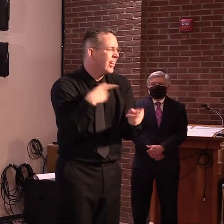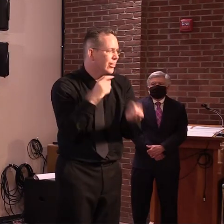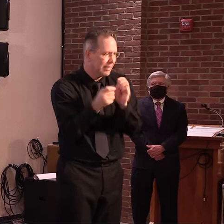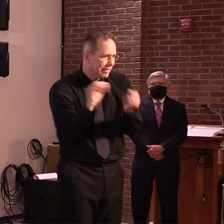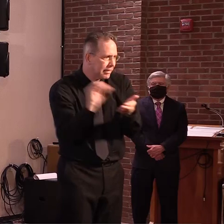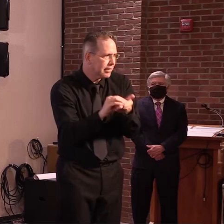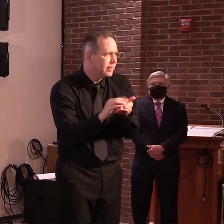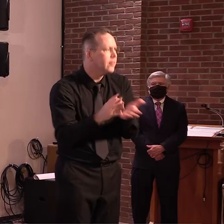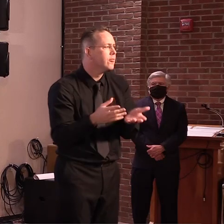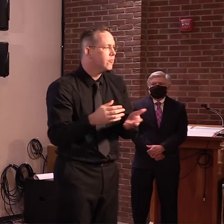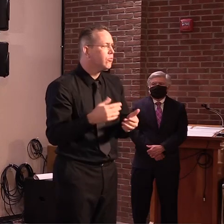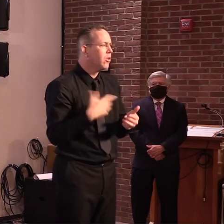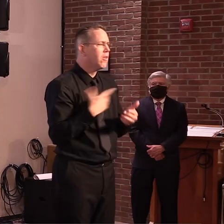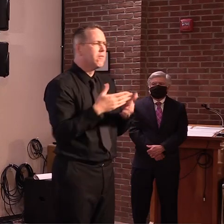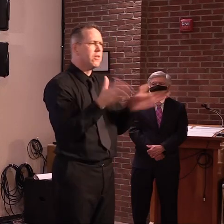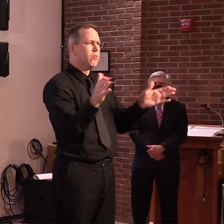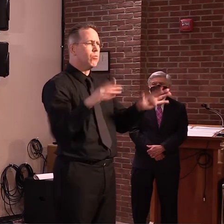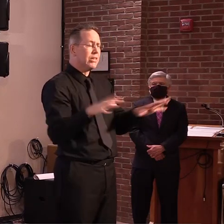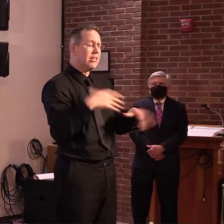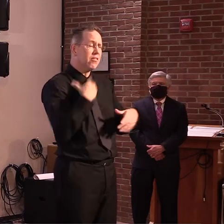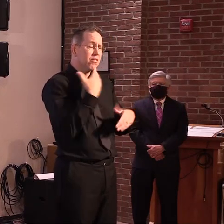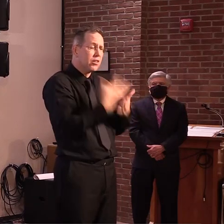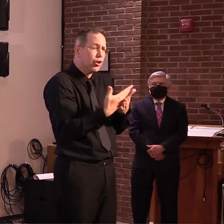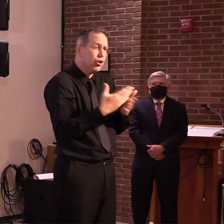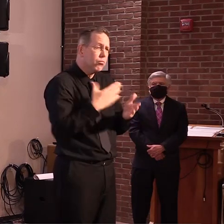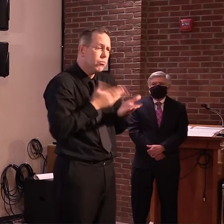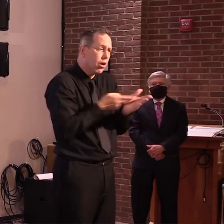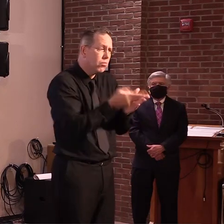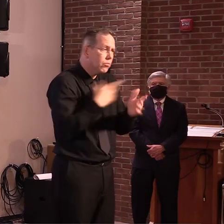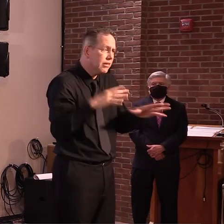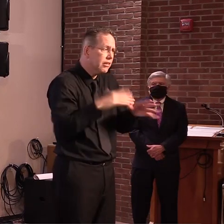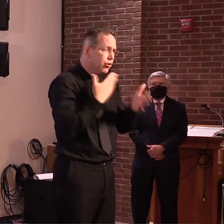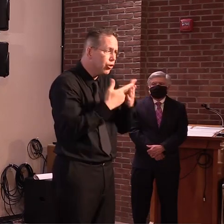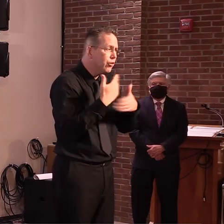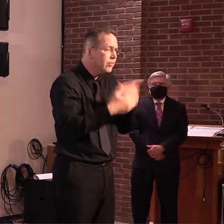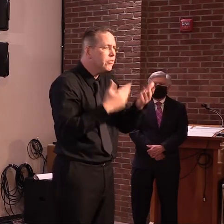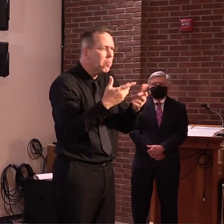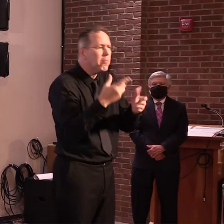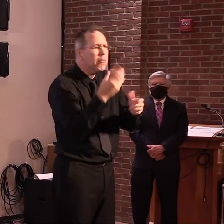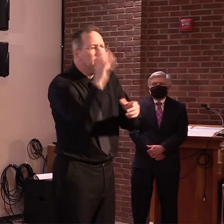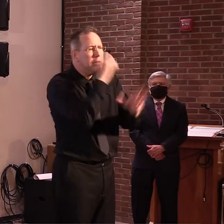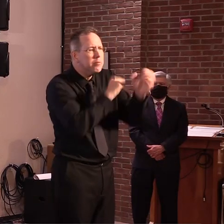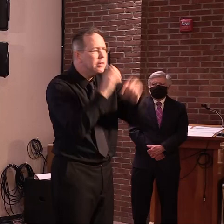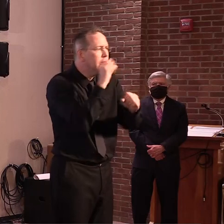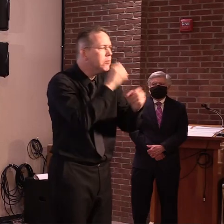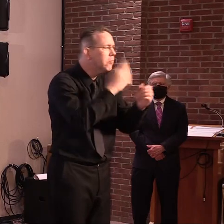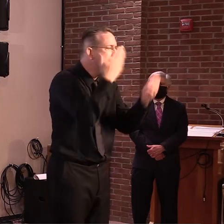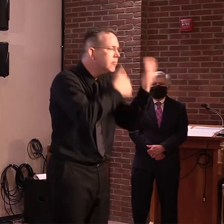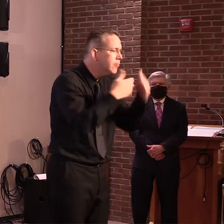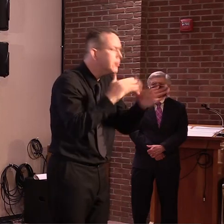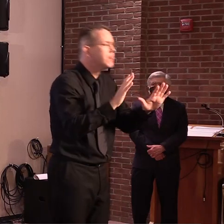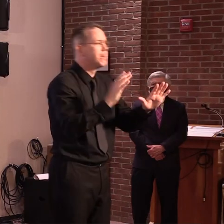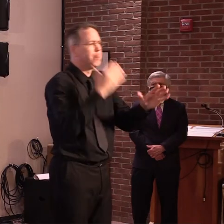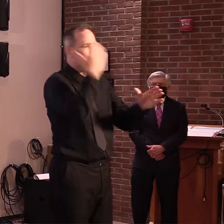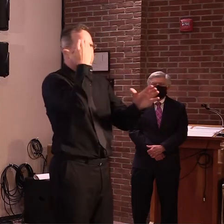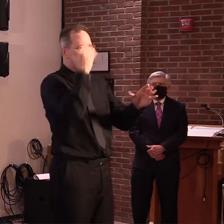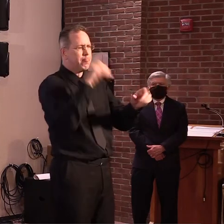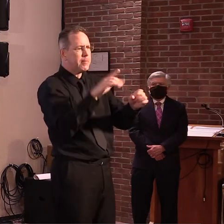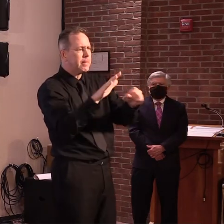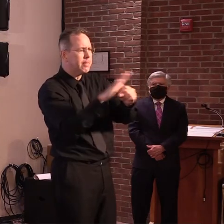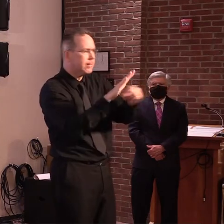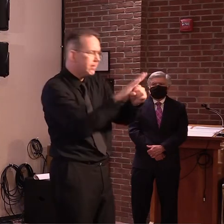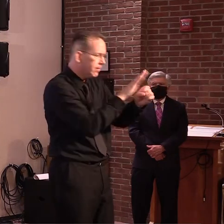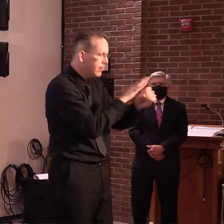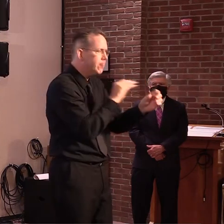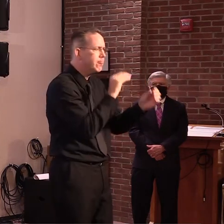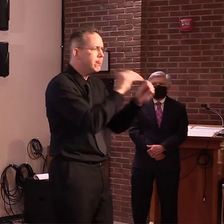overall, but the fact of the matter is, if we need a few more things, we'll get them taken care of. And it was really helpful to learn